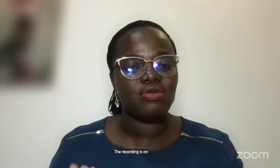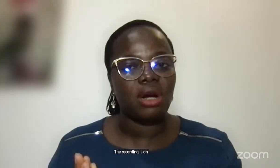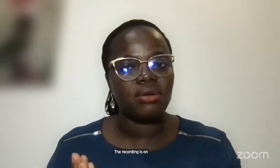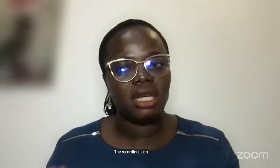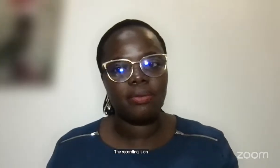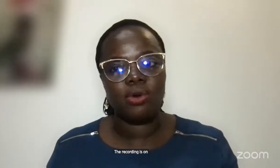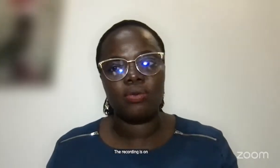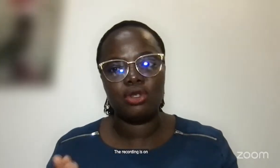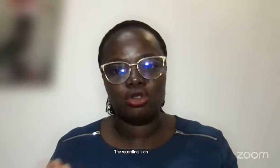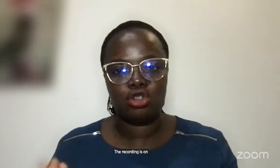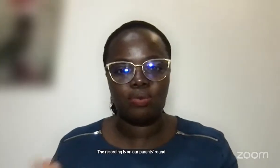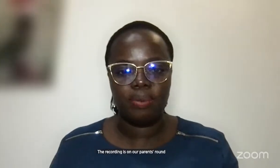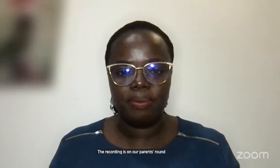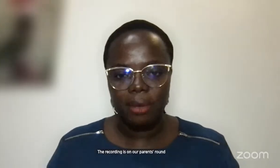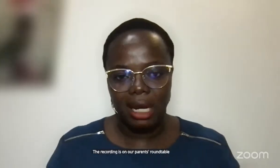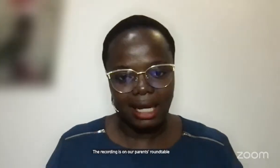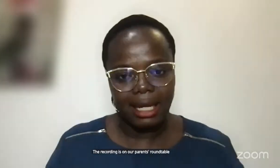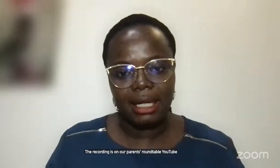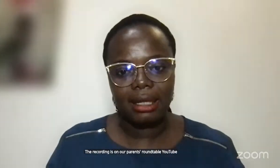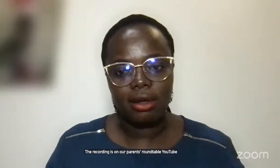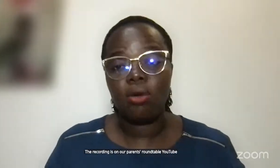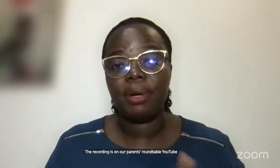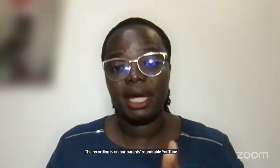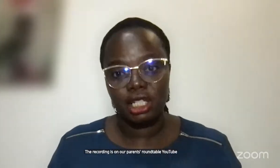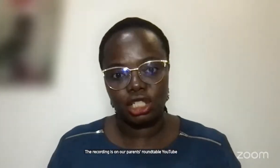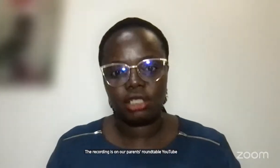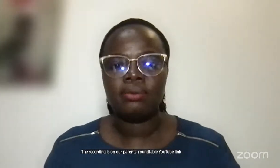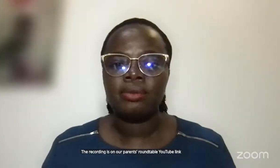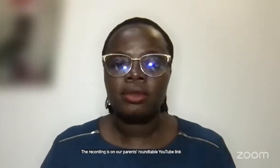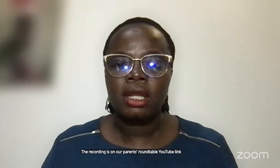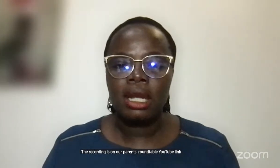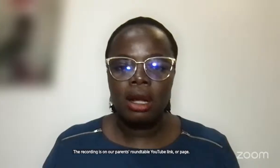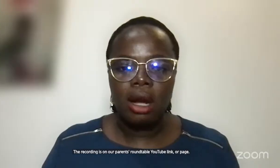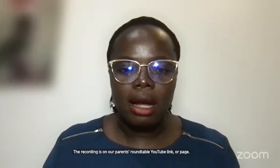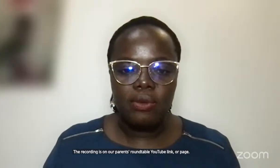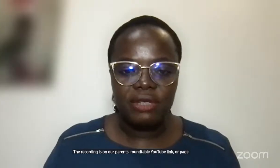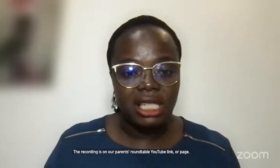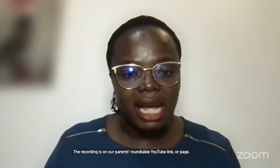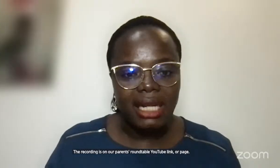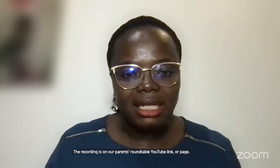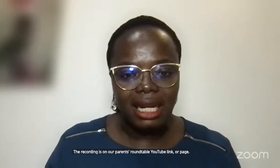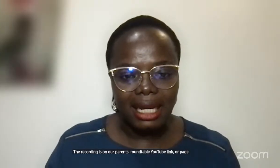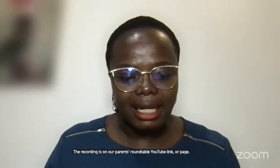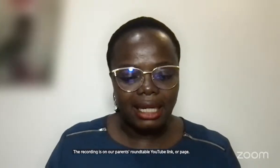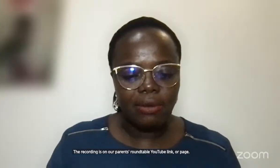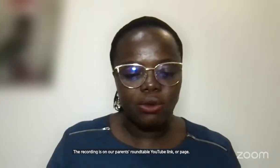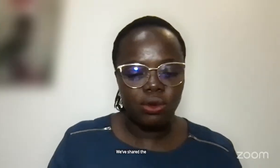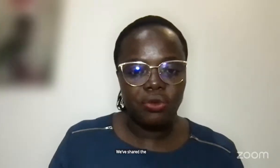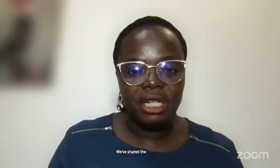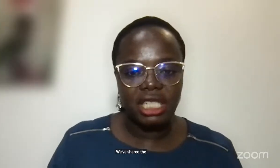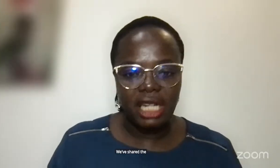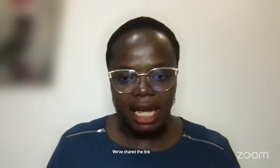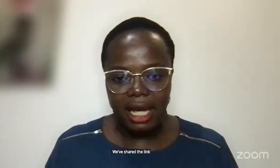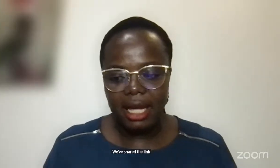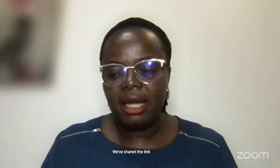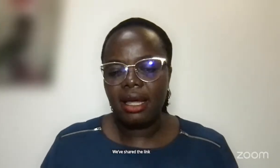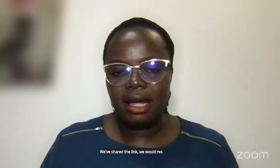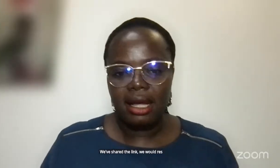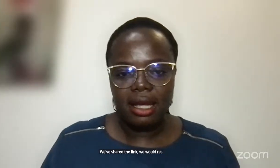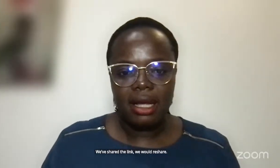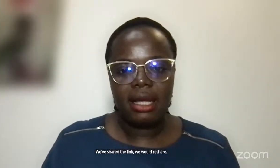Parents Roundtable YouTube link or page. We've shared the link. We would